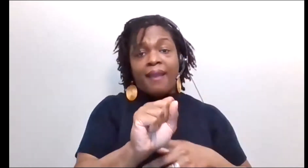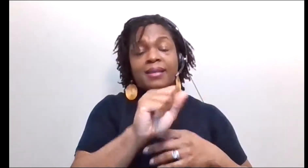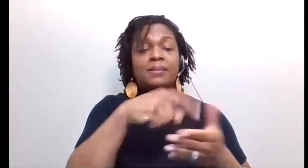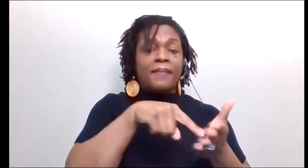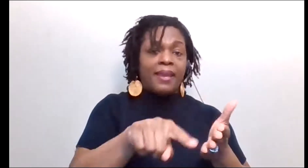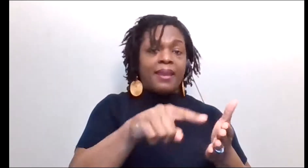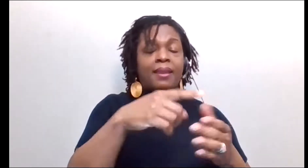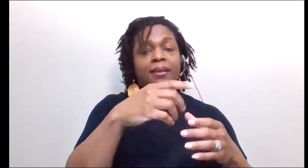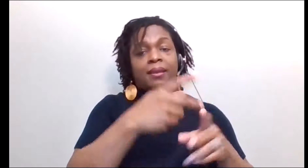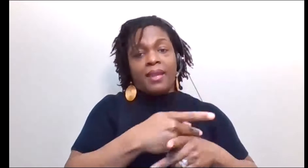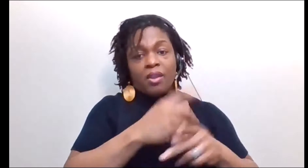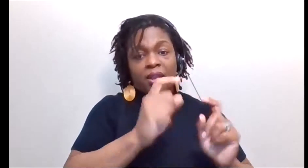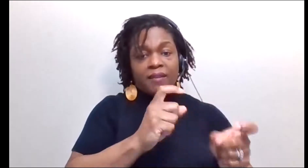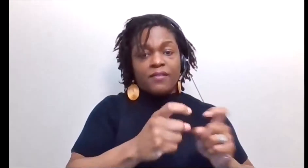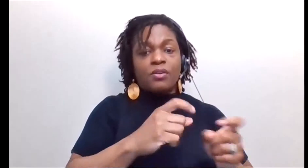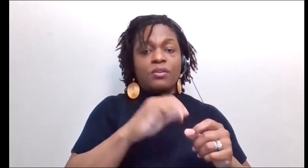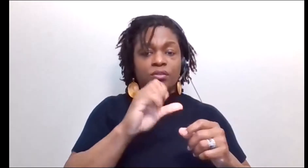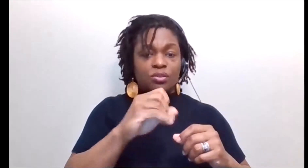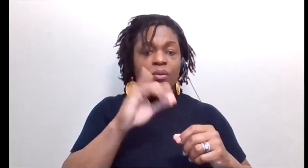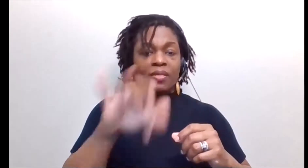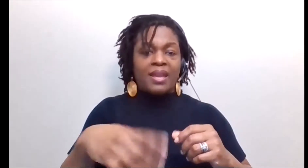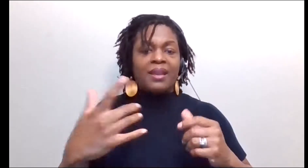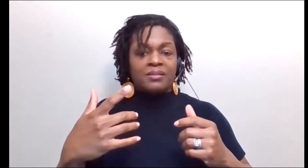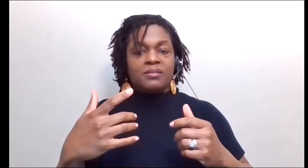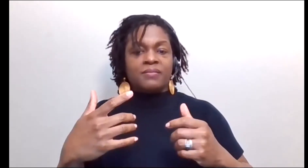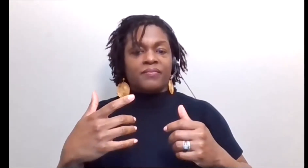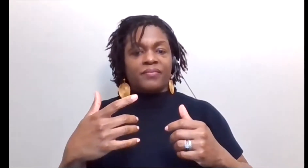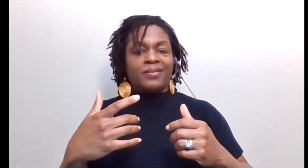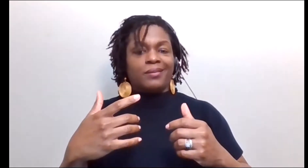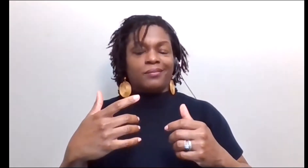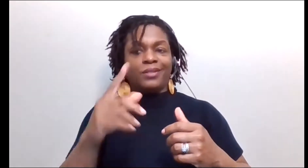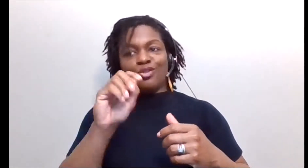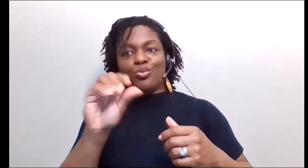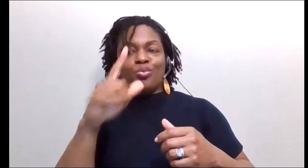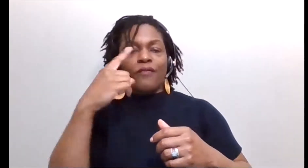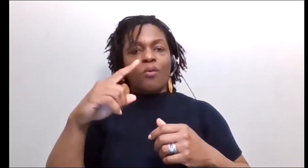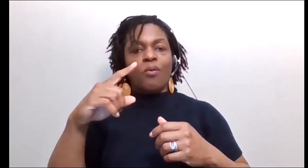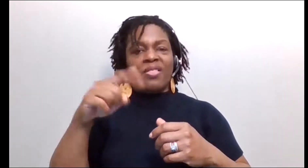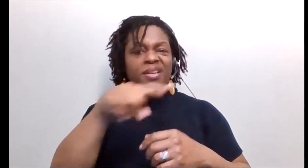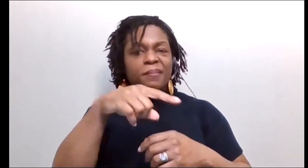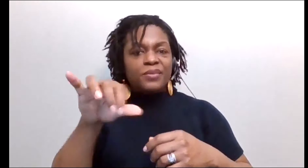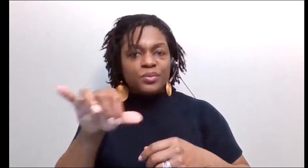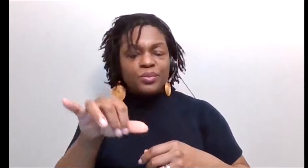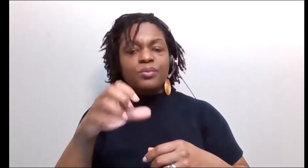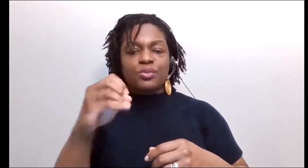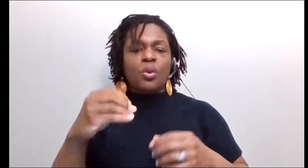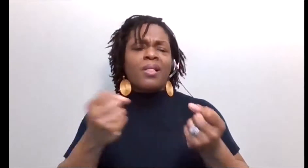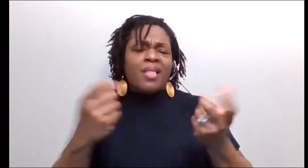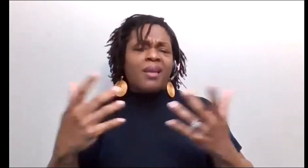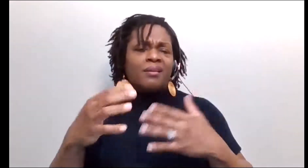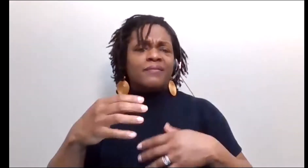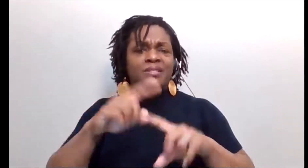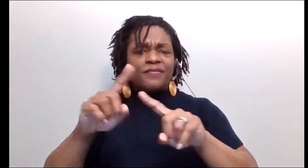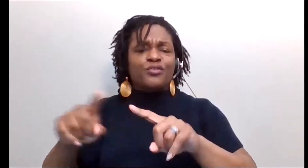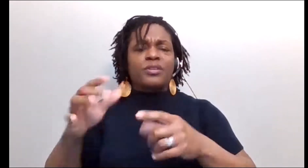proposed in 204. So there's a bunch of different things in those appendix exceptions that we're working on looking